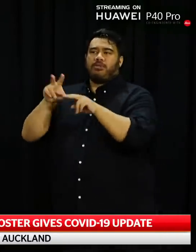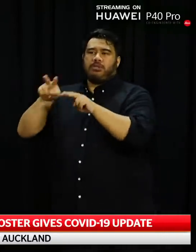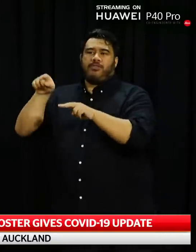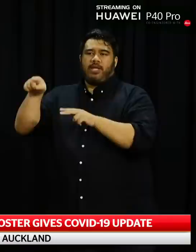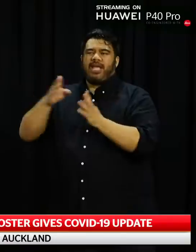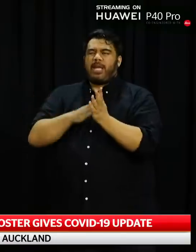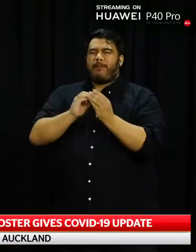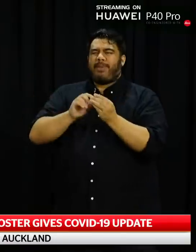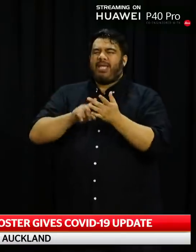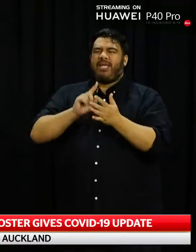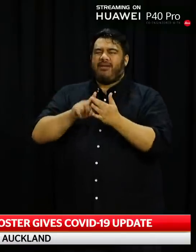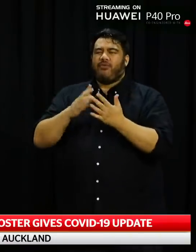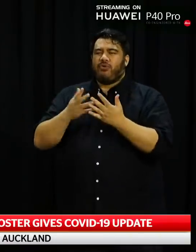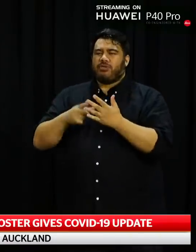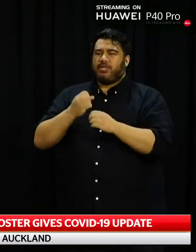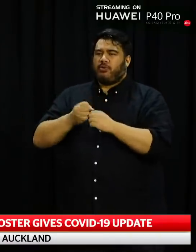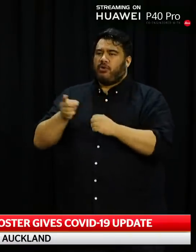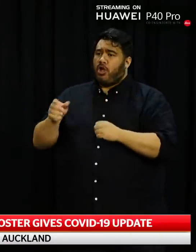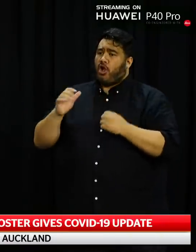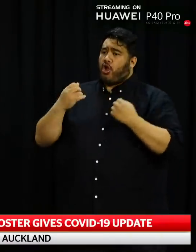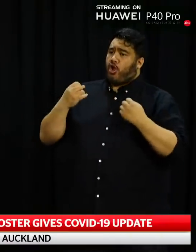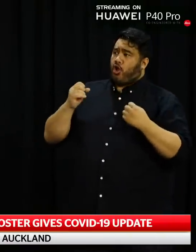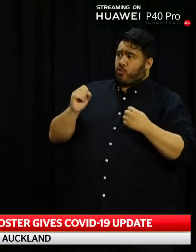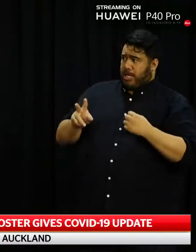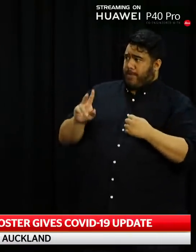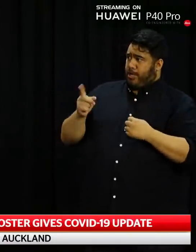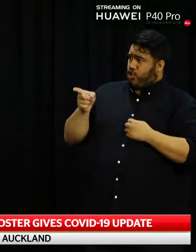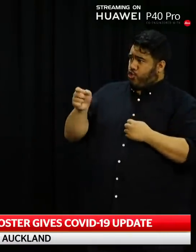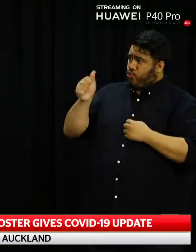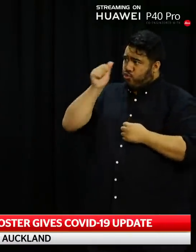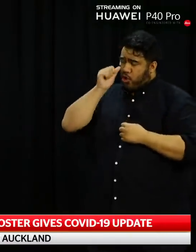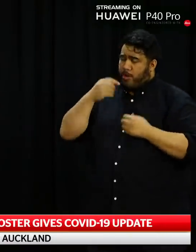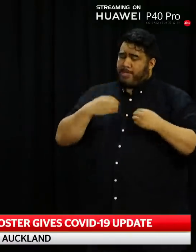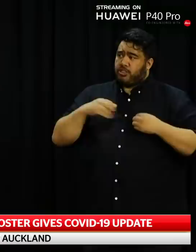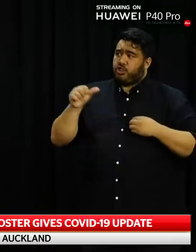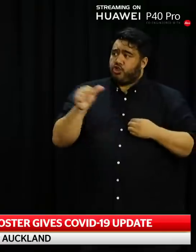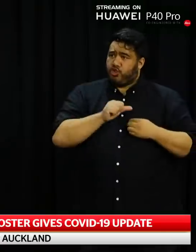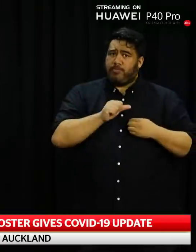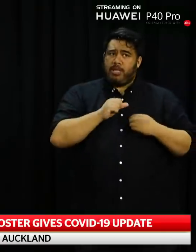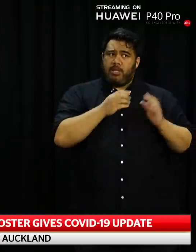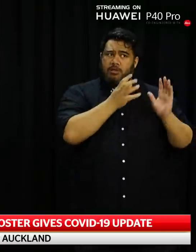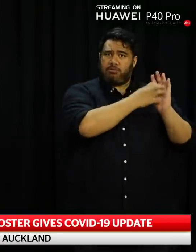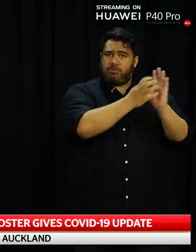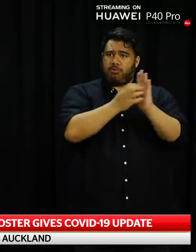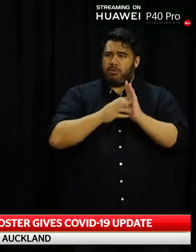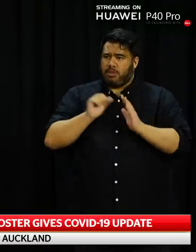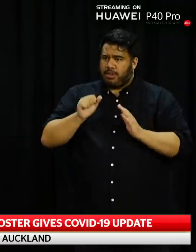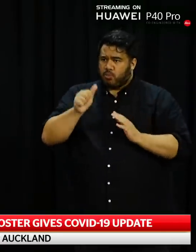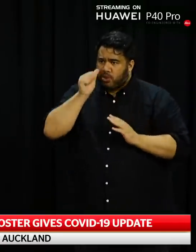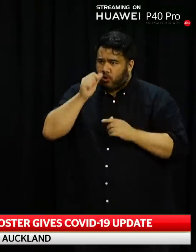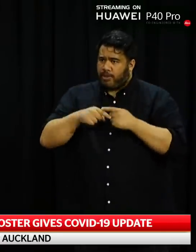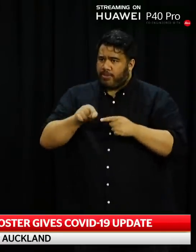you have been informed that businesses will be required to display? We are aware of that.